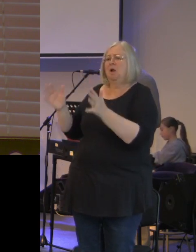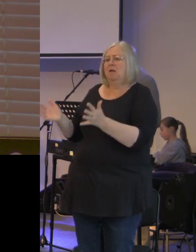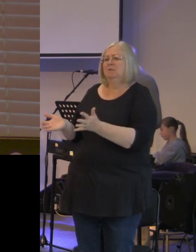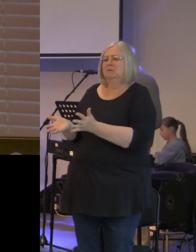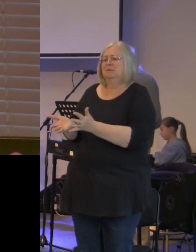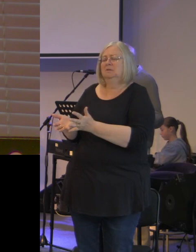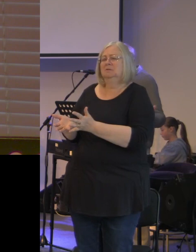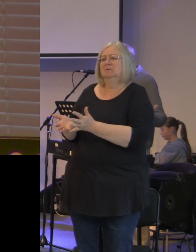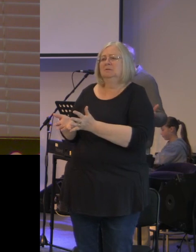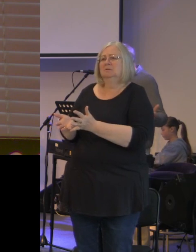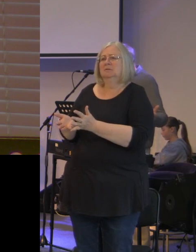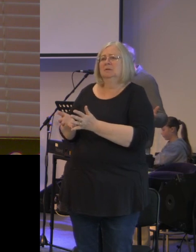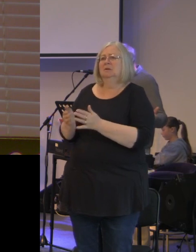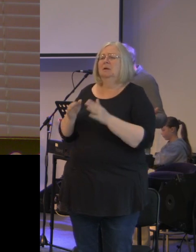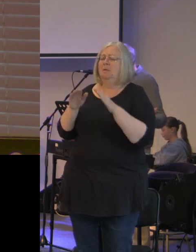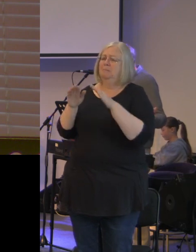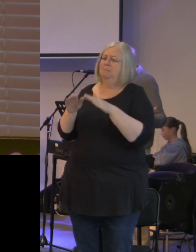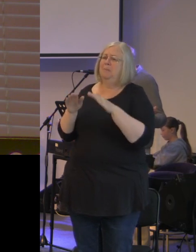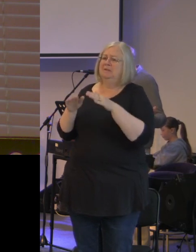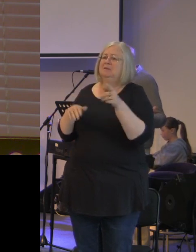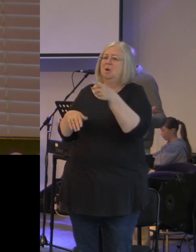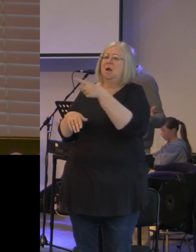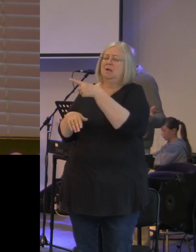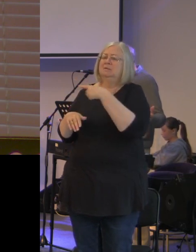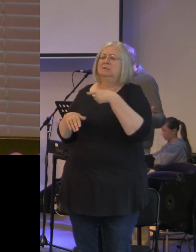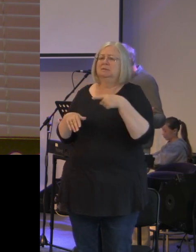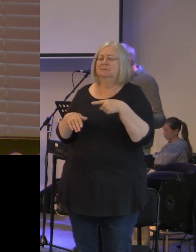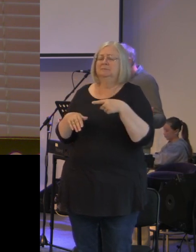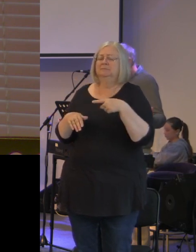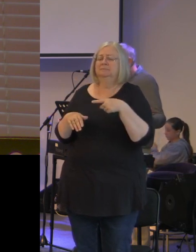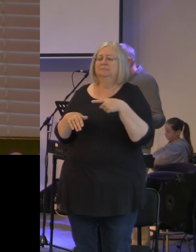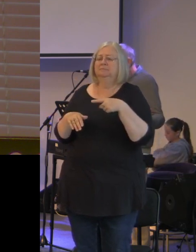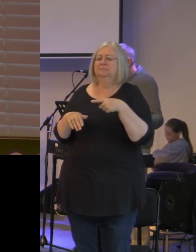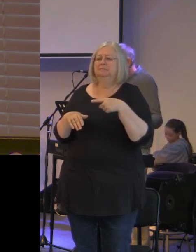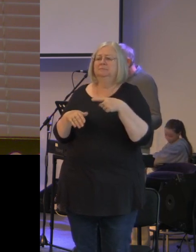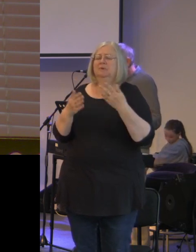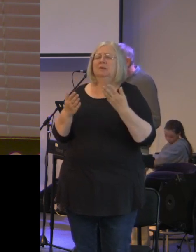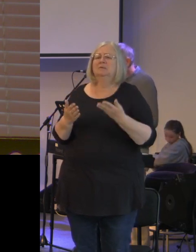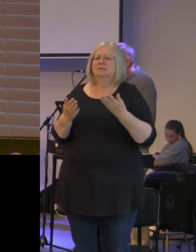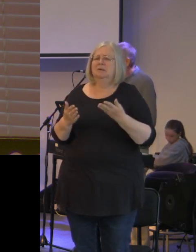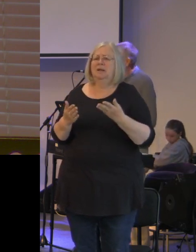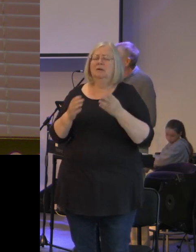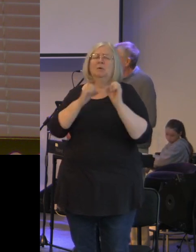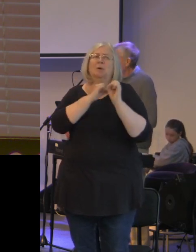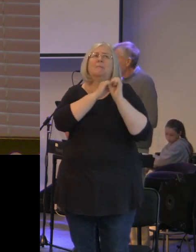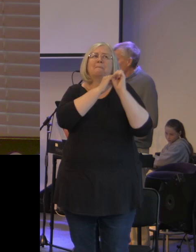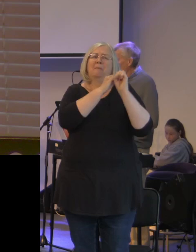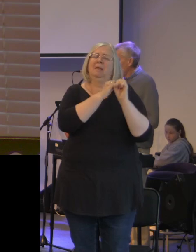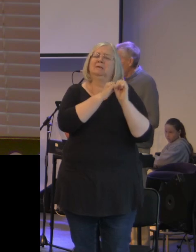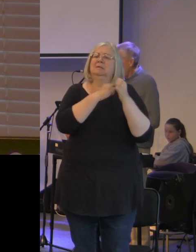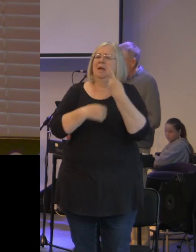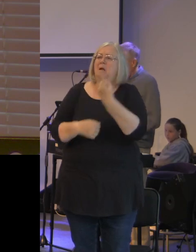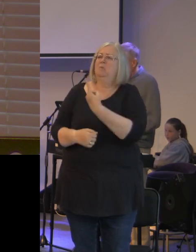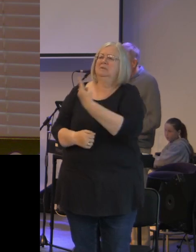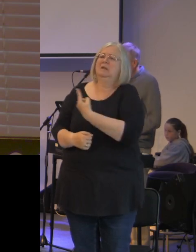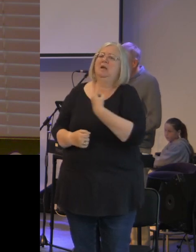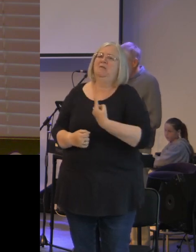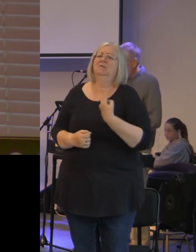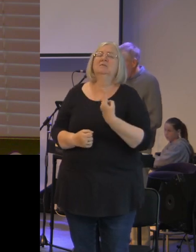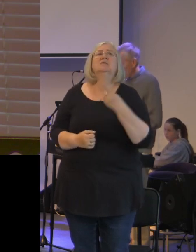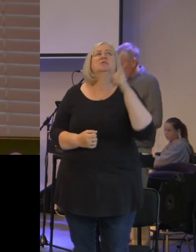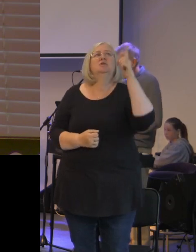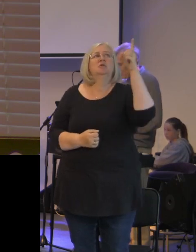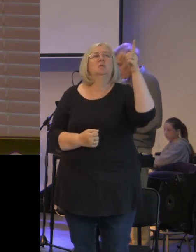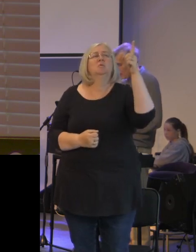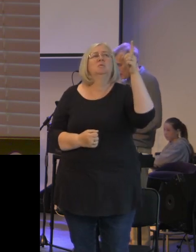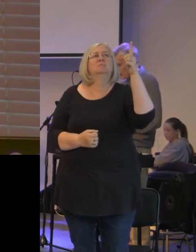Have mercy on us. We come to you. We commit ourselves again this day, trusting only in the mercy